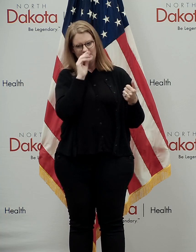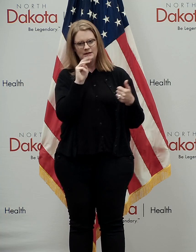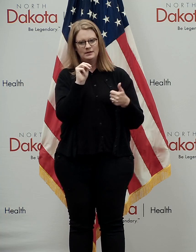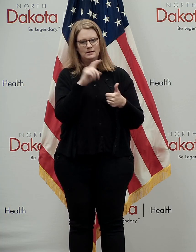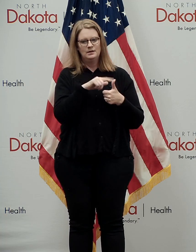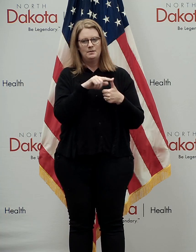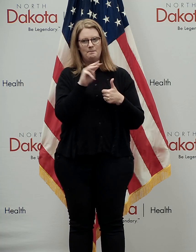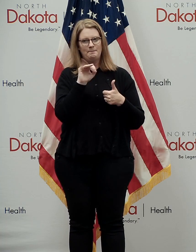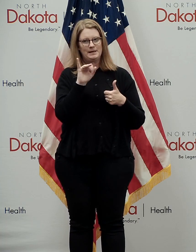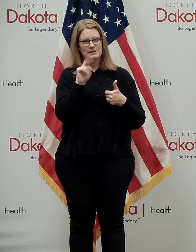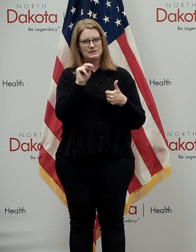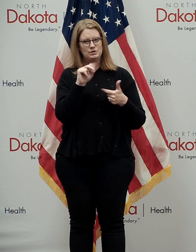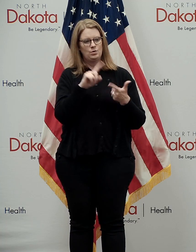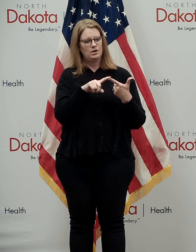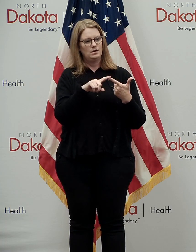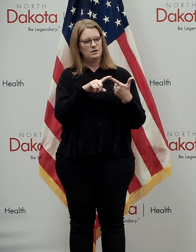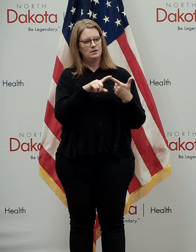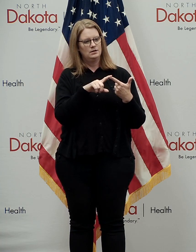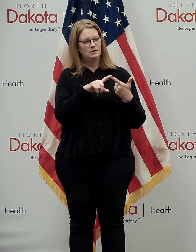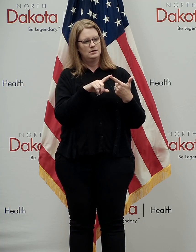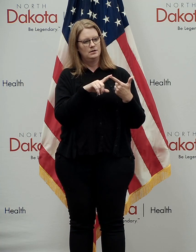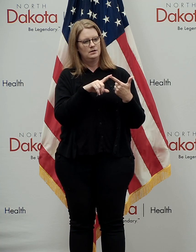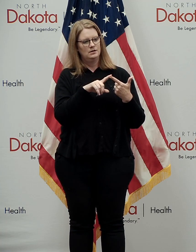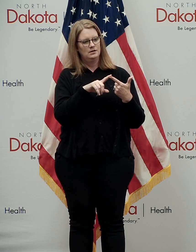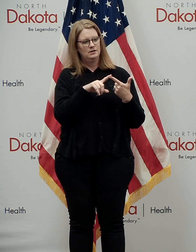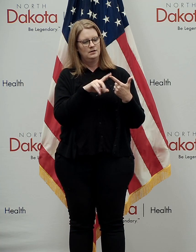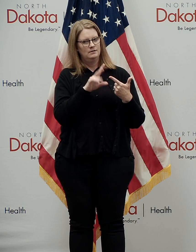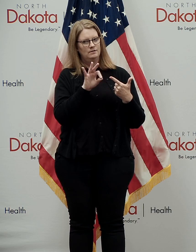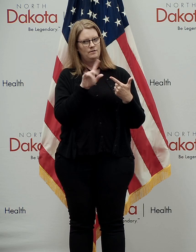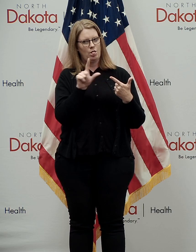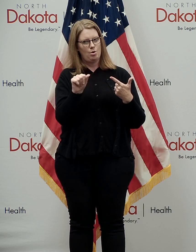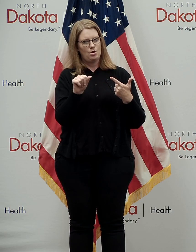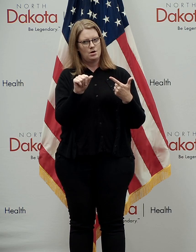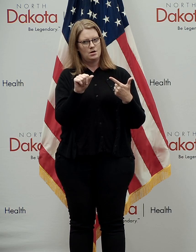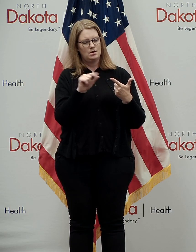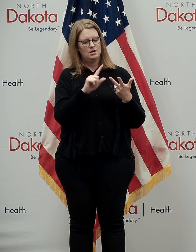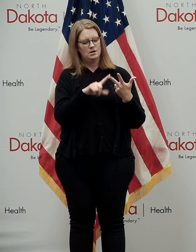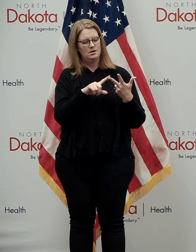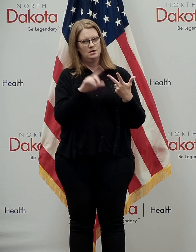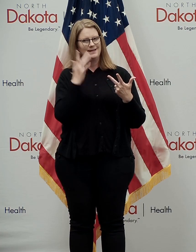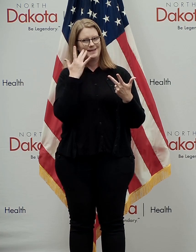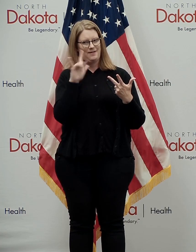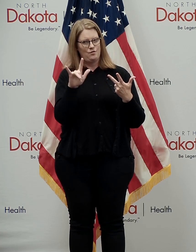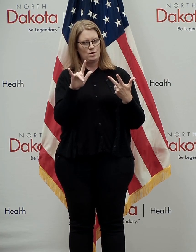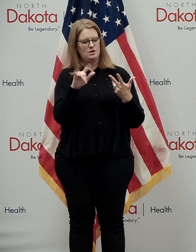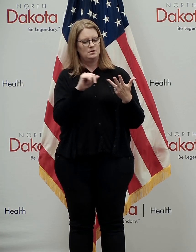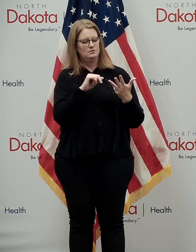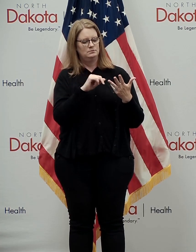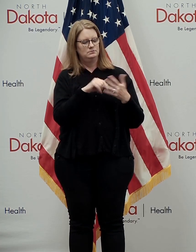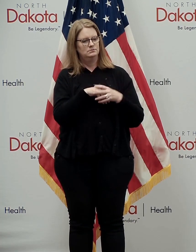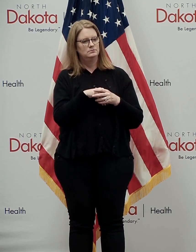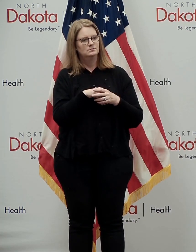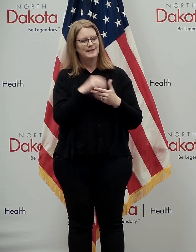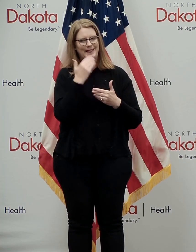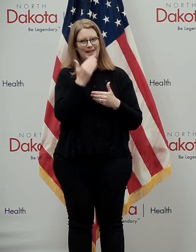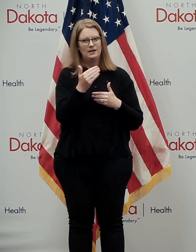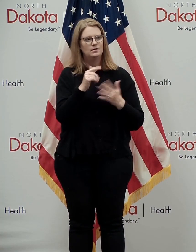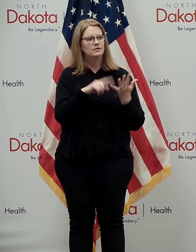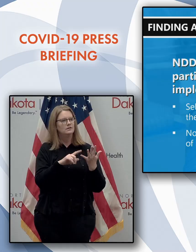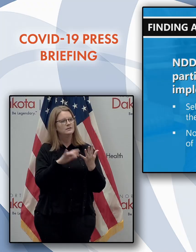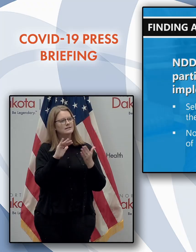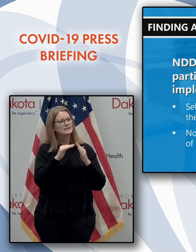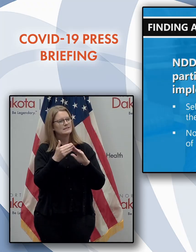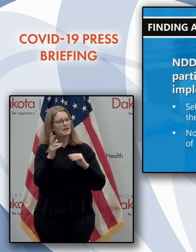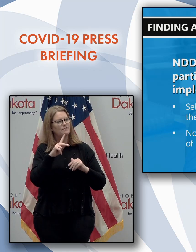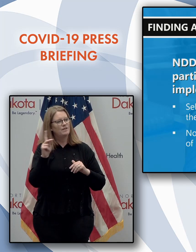Minnesota is one, and Florida is one, and California is one, and then the